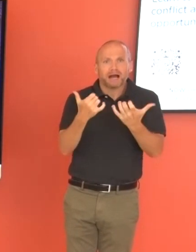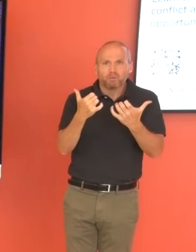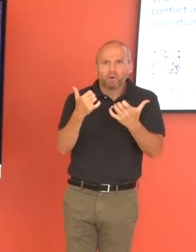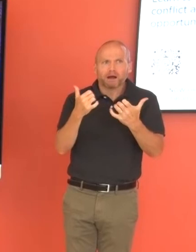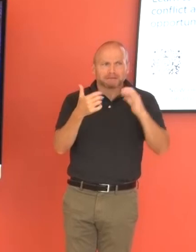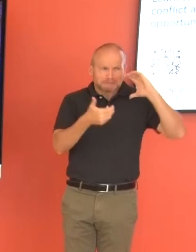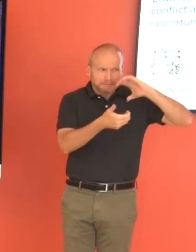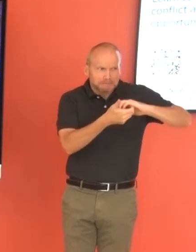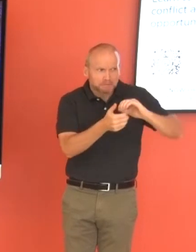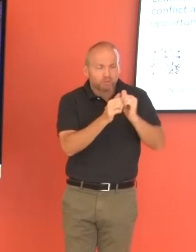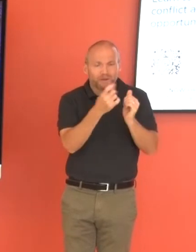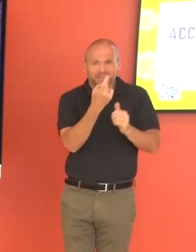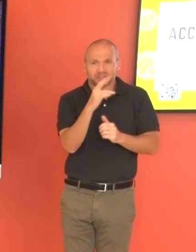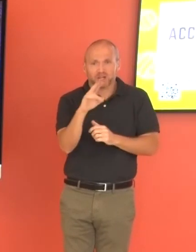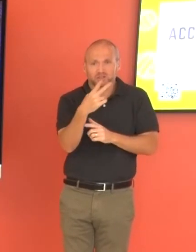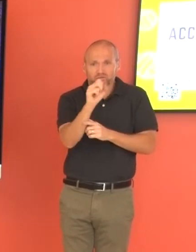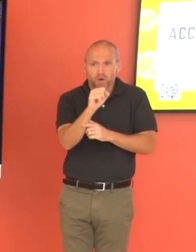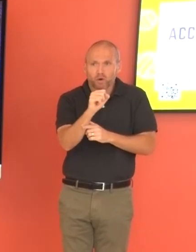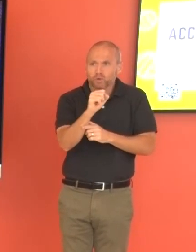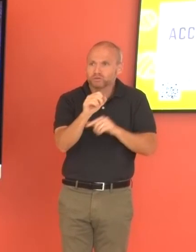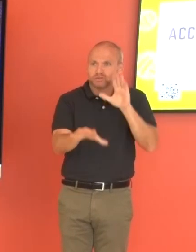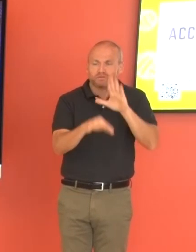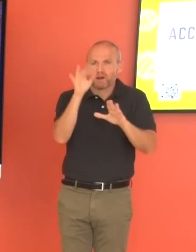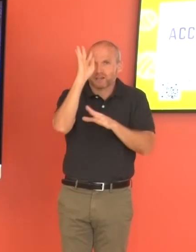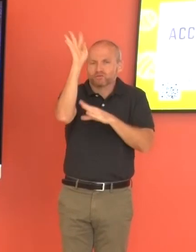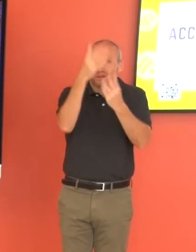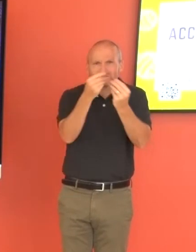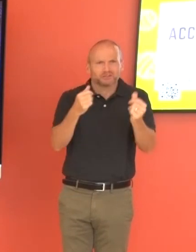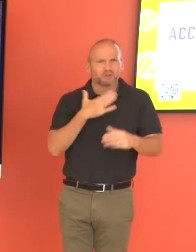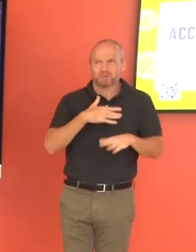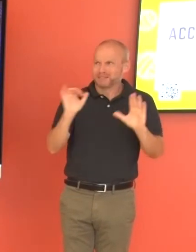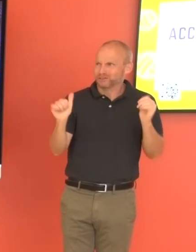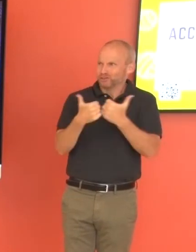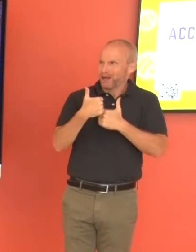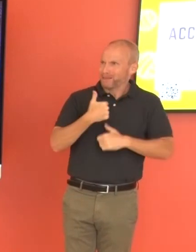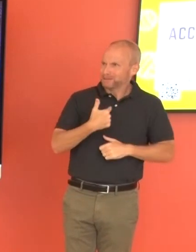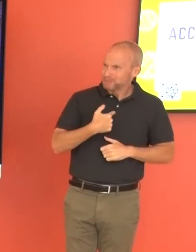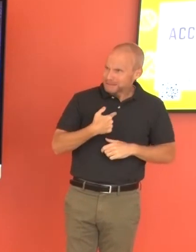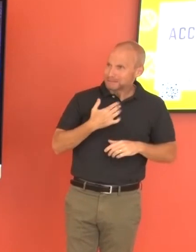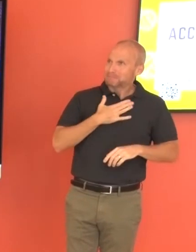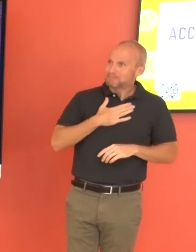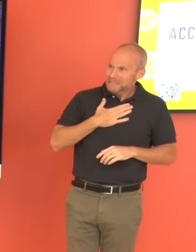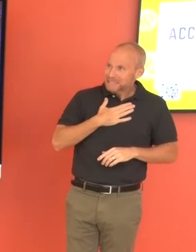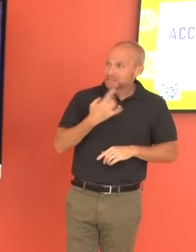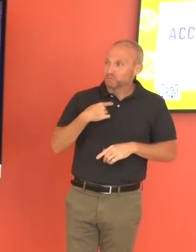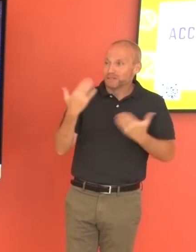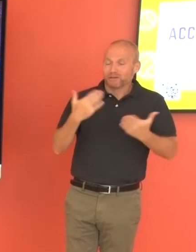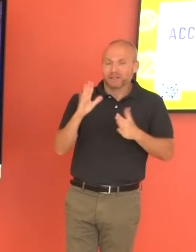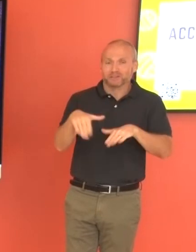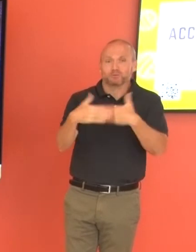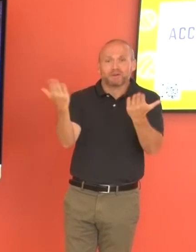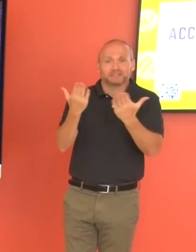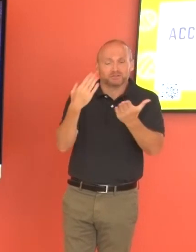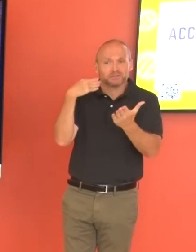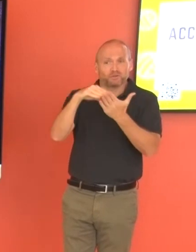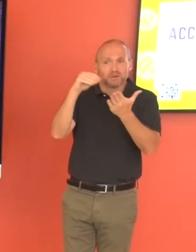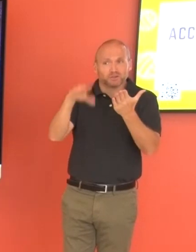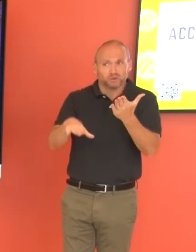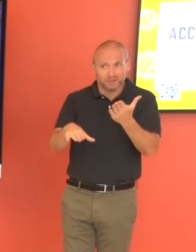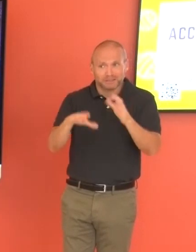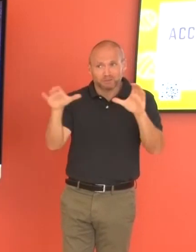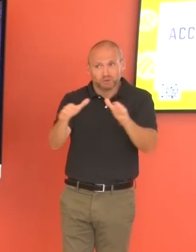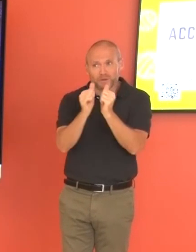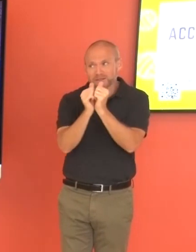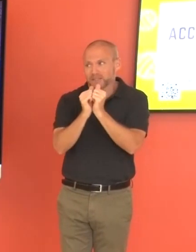Dr. Rhodes to come up with a creative solution to something. Challenge me, please. We're here to serve our students, so how do we do that together?